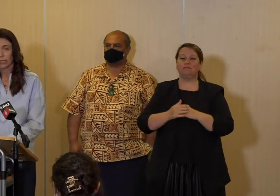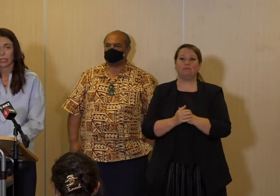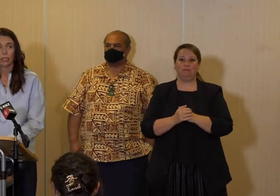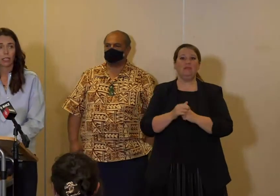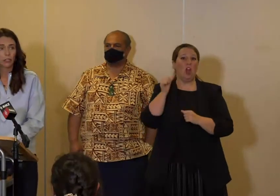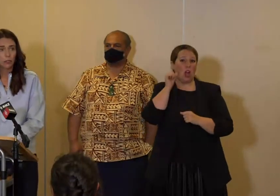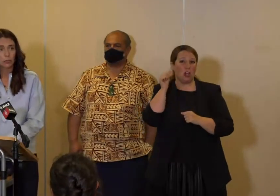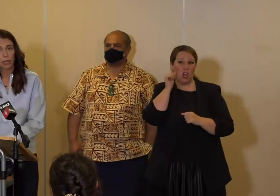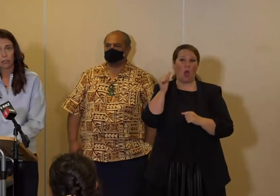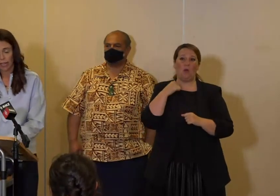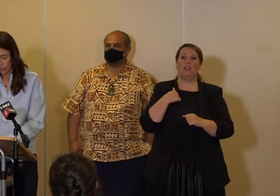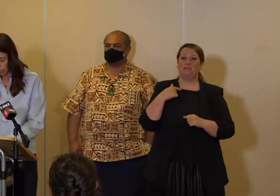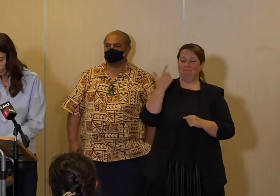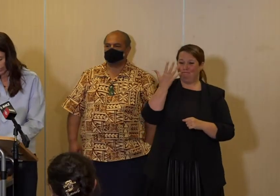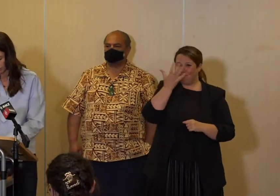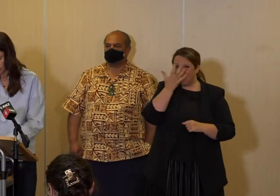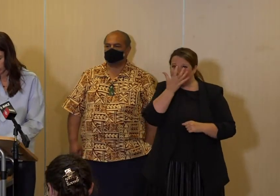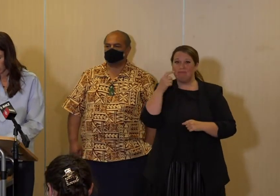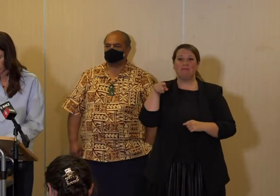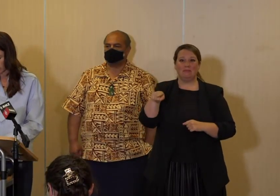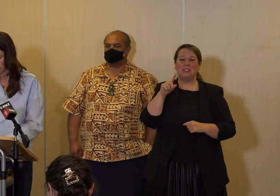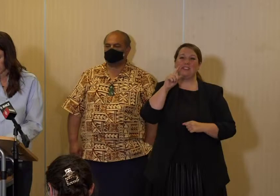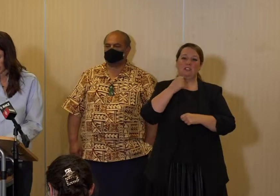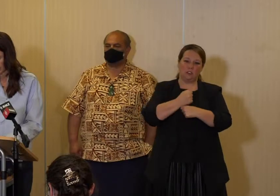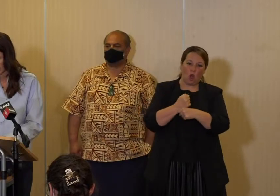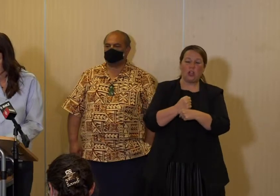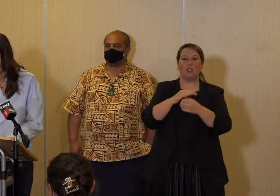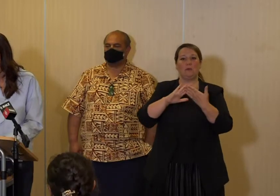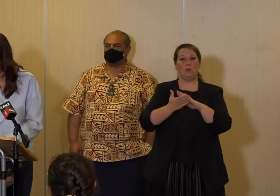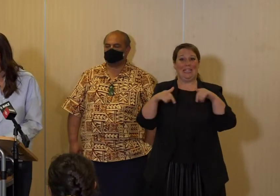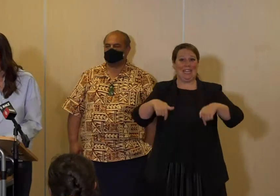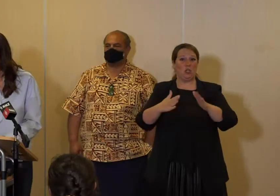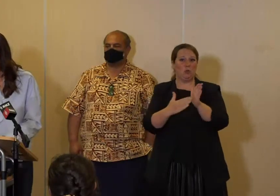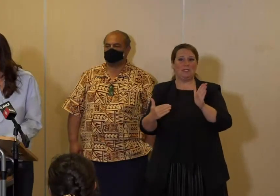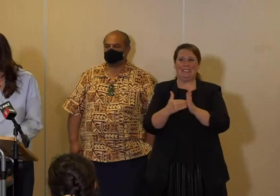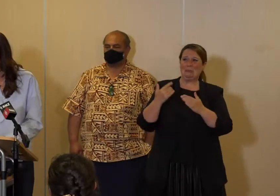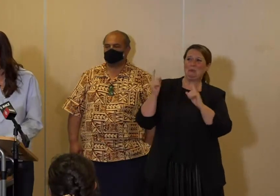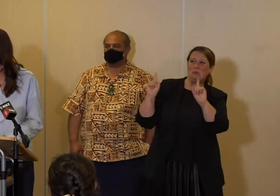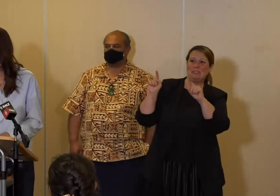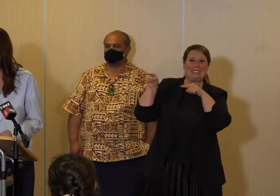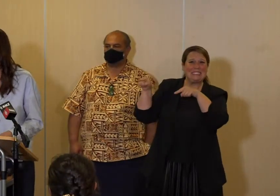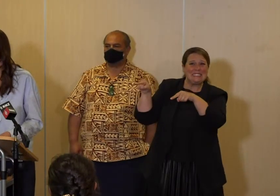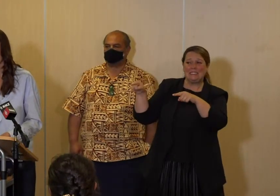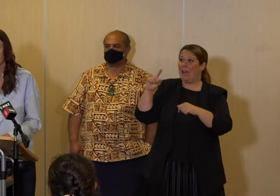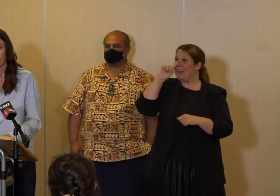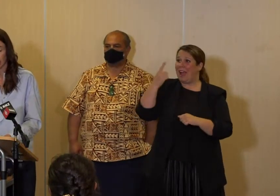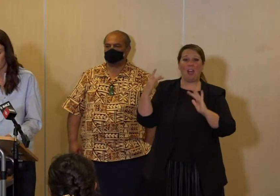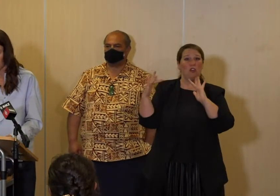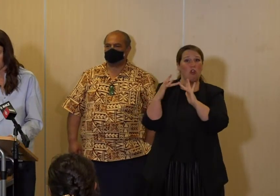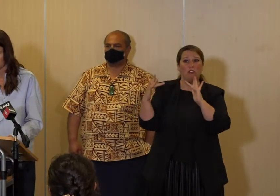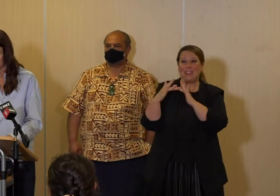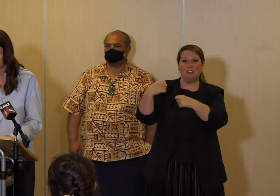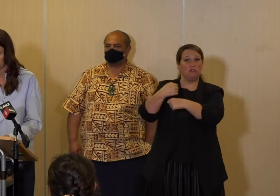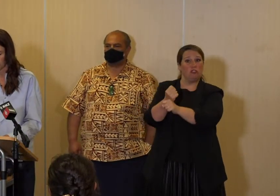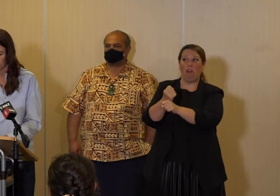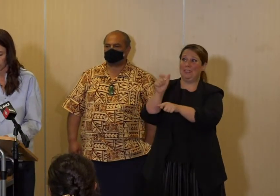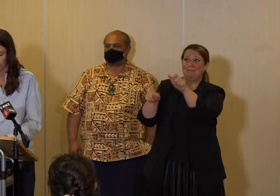is causing a huge amount of anxiety for the Tongan community here who are trying to get hold of loved ones back